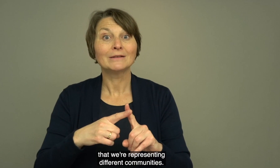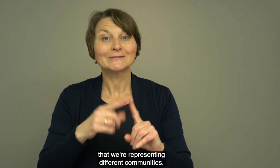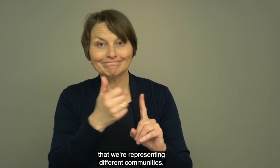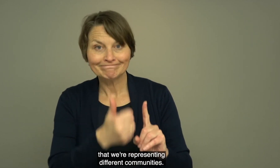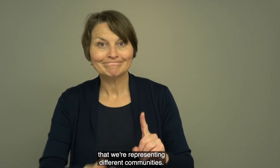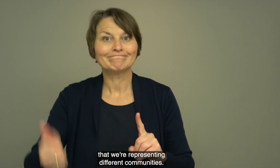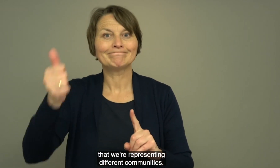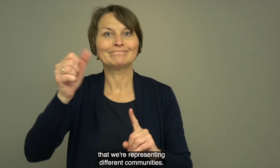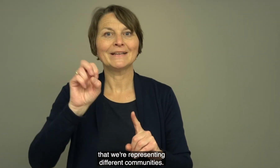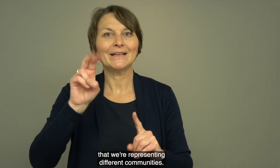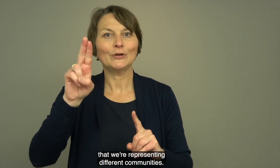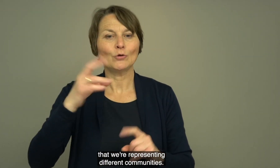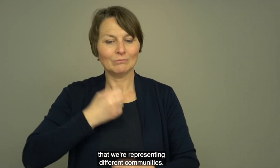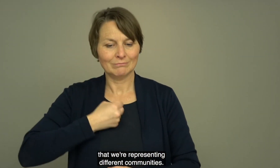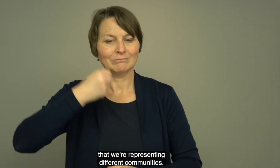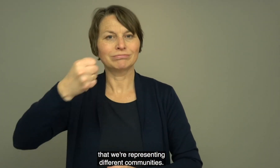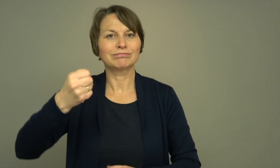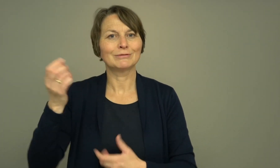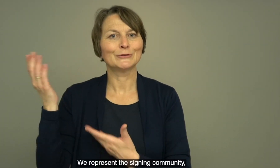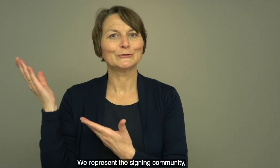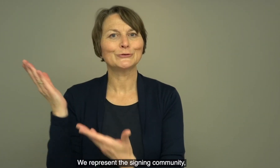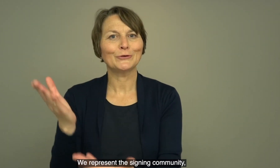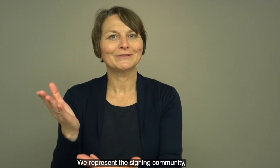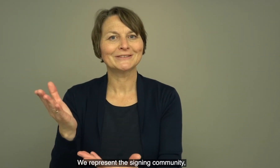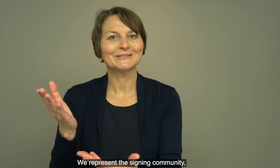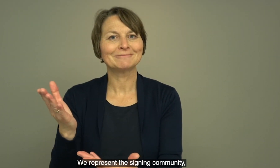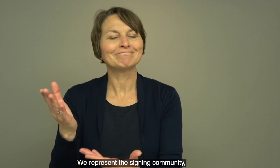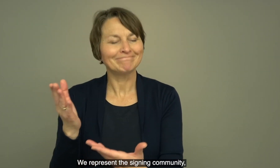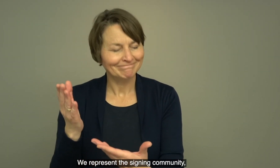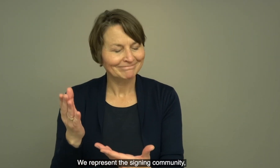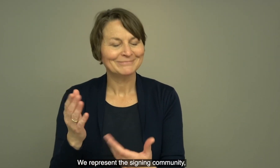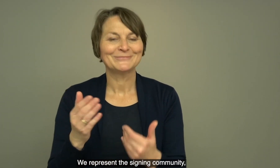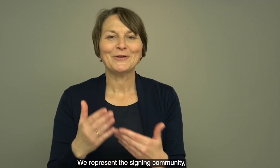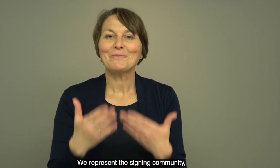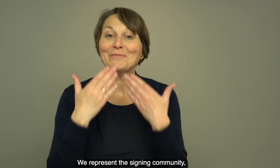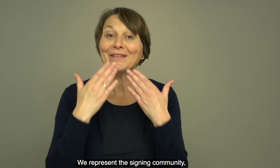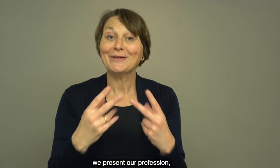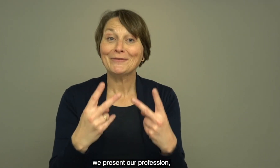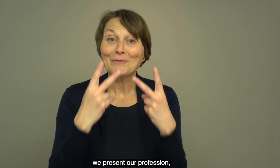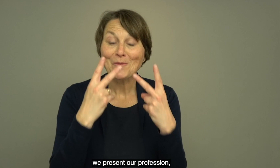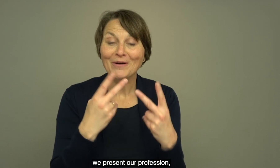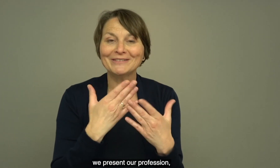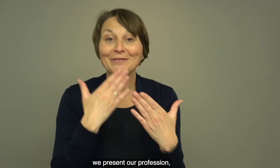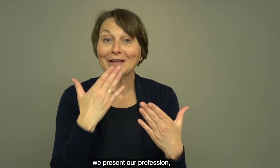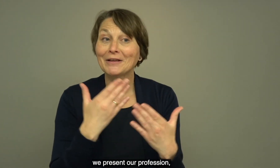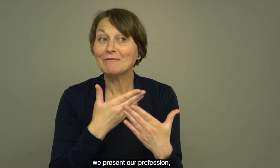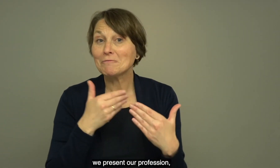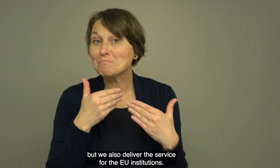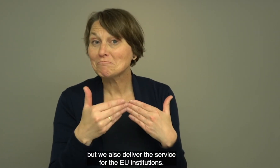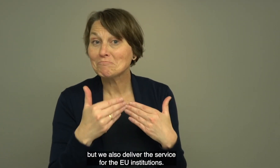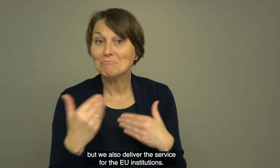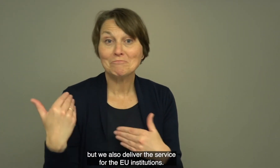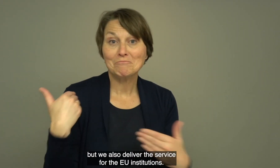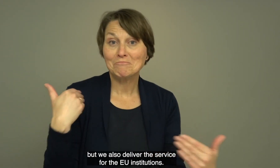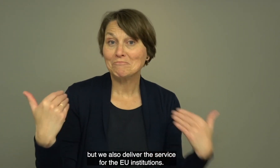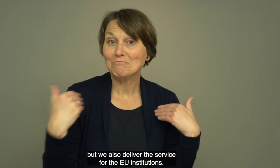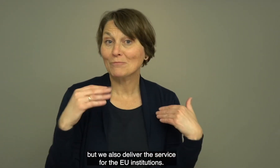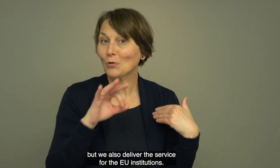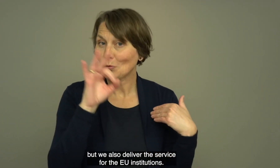different communities. We represent the signing community, we present our profession, but we also deliver